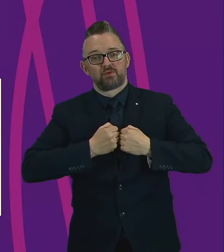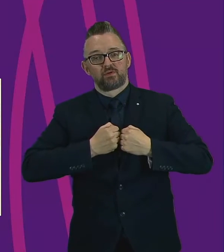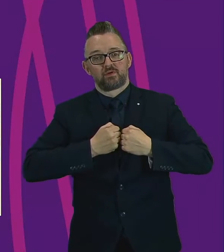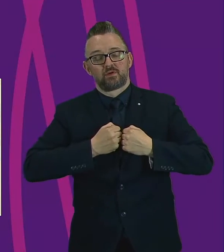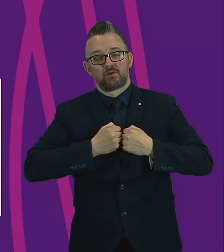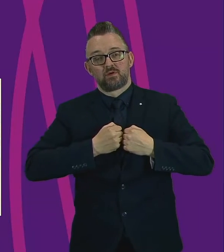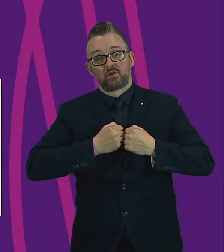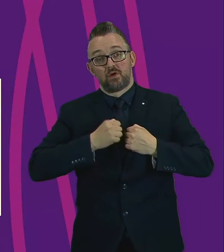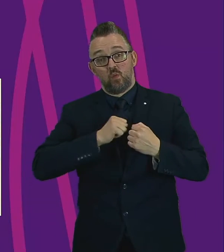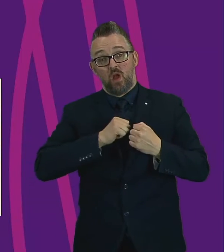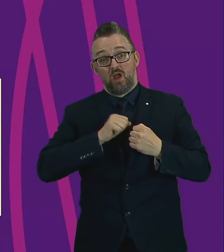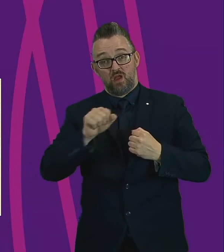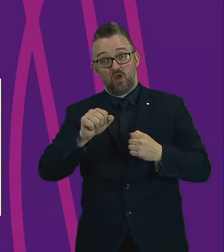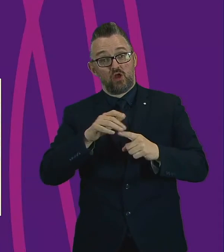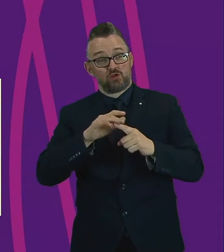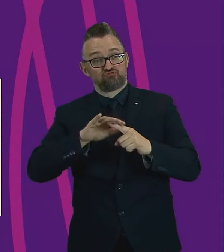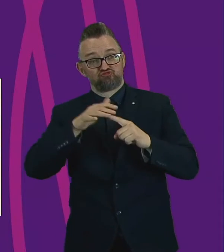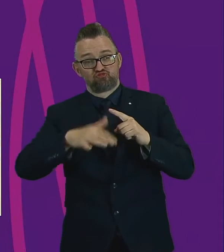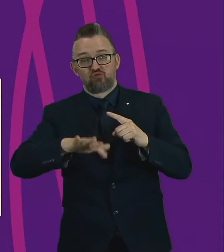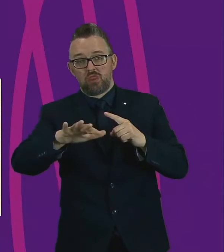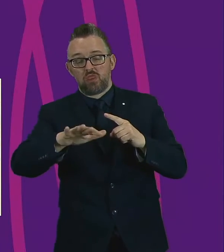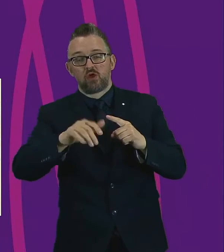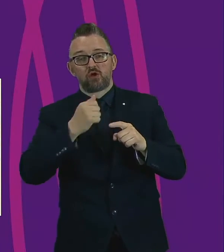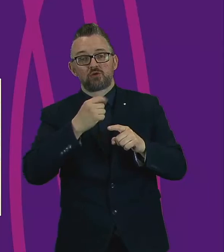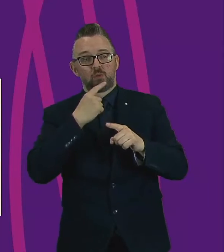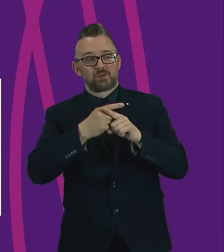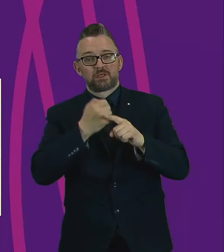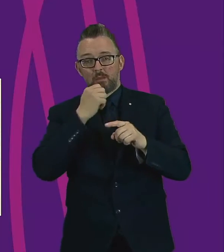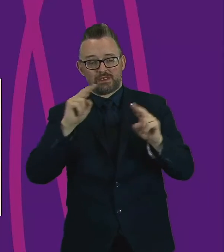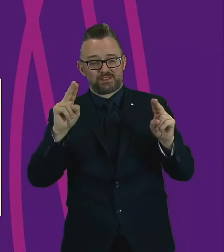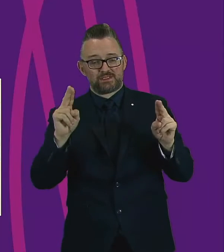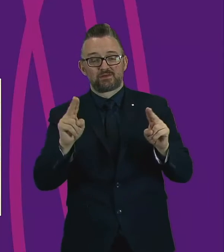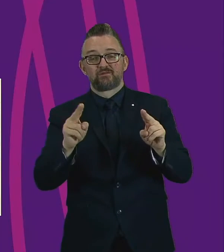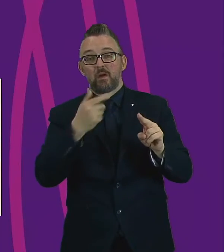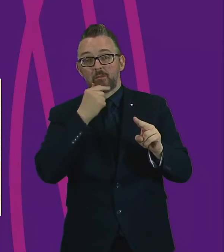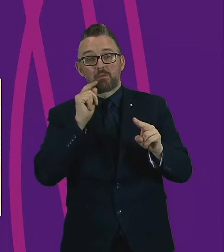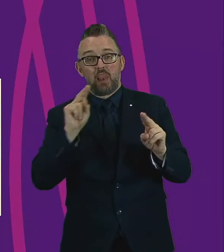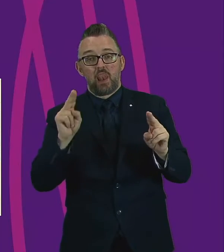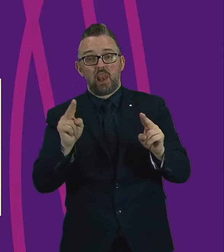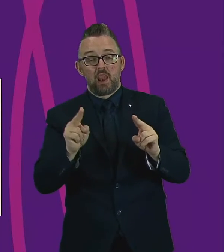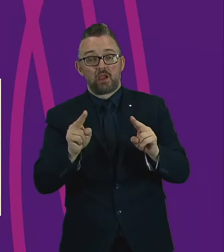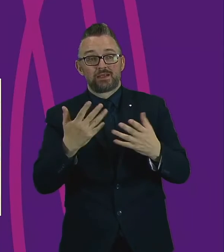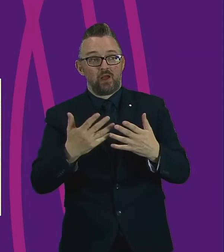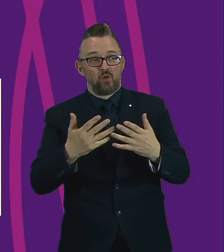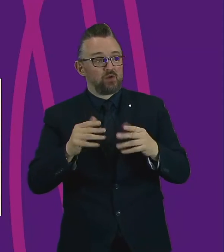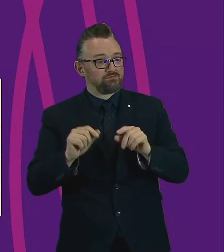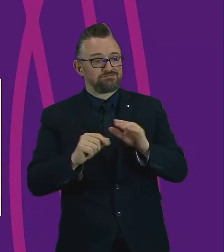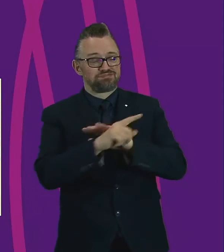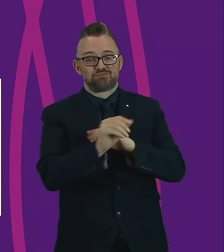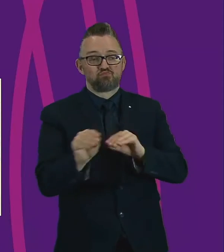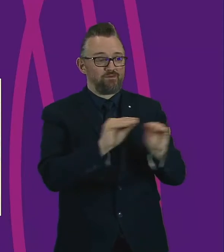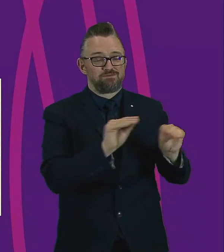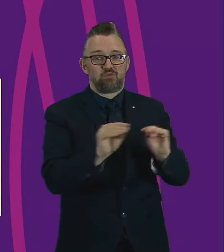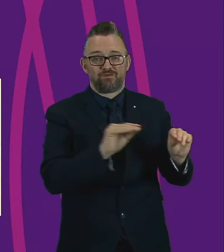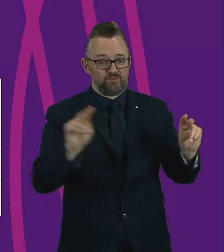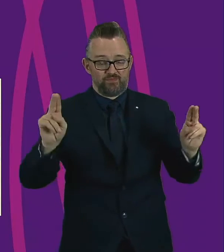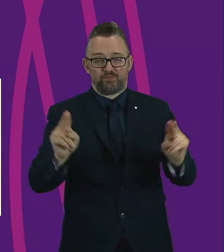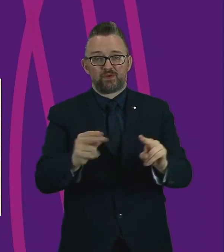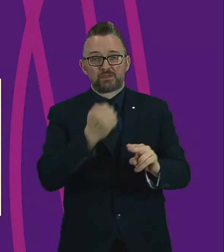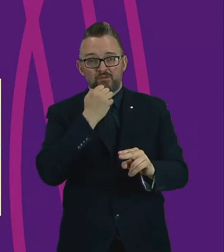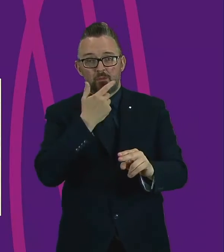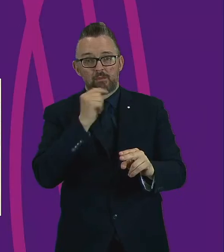alternative for these rural areas is depopulation at an even greater pace than we already have. Again, all